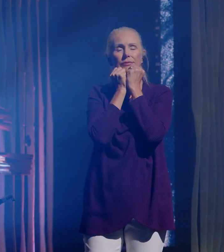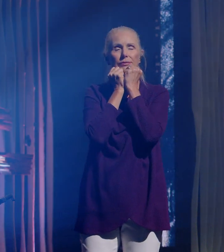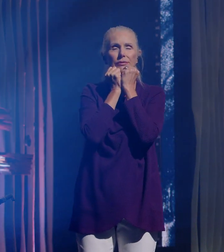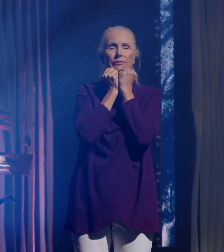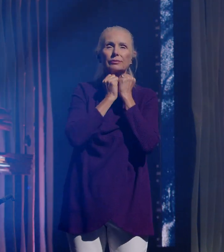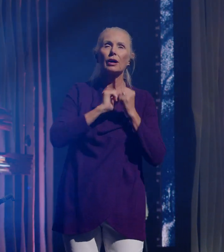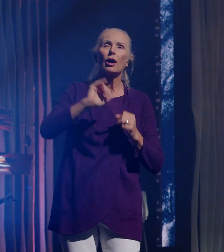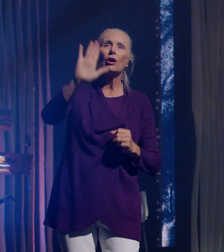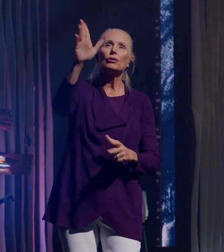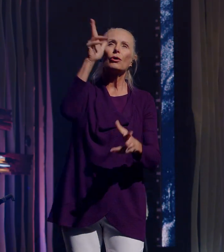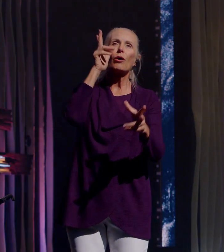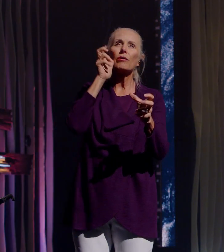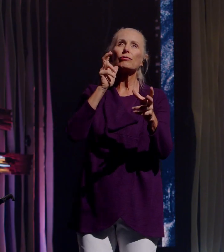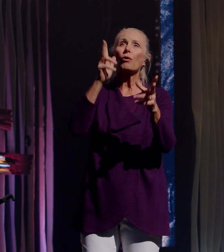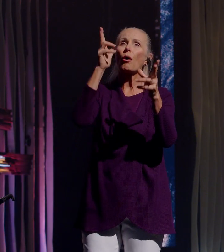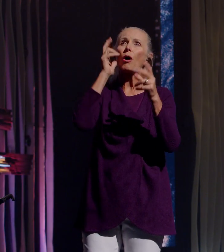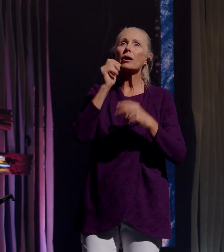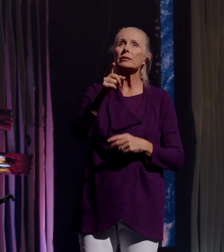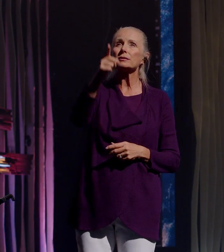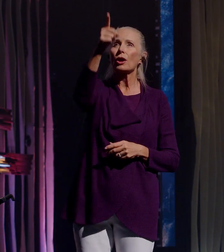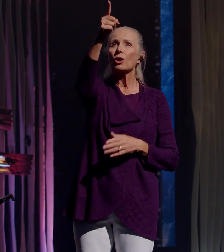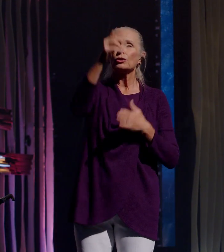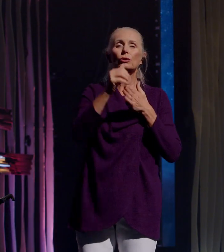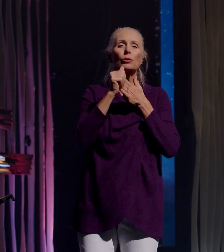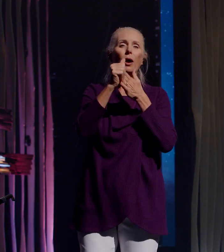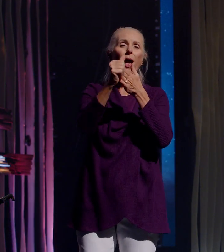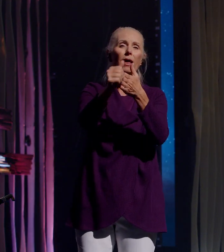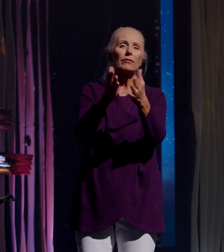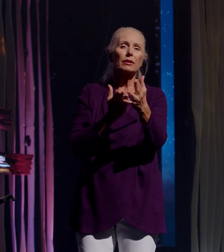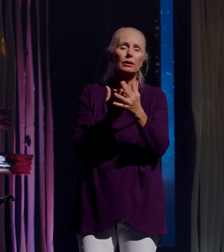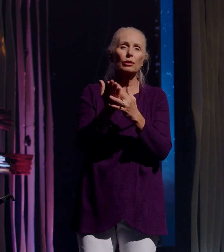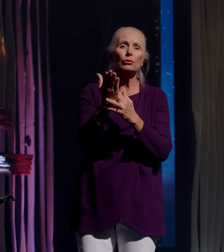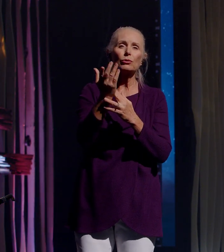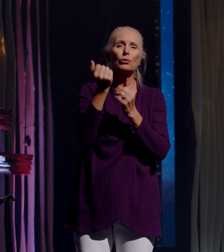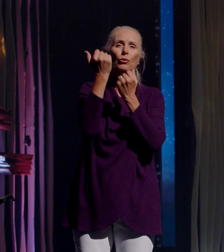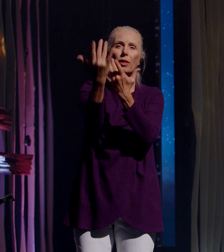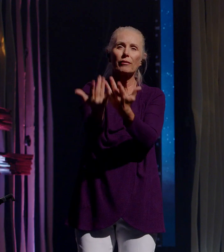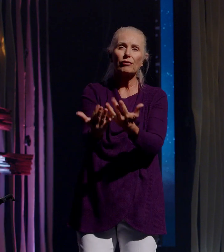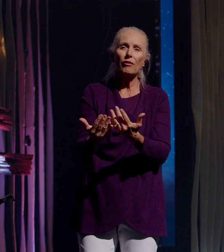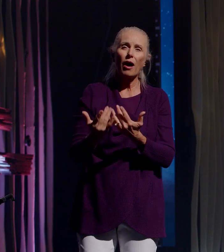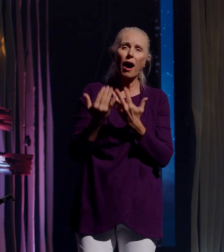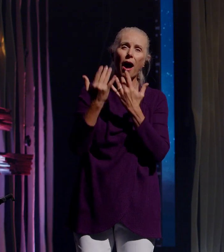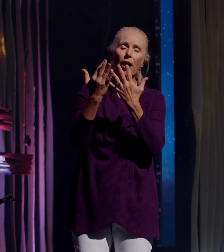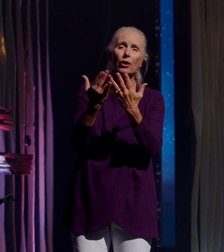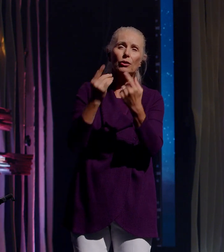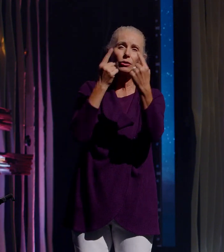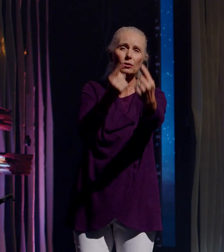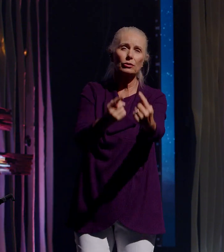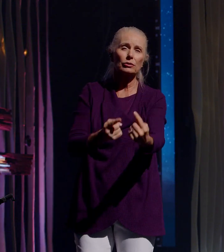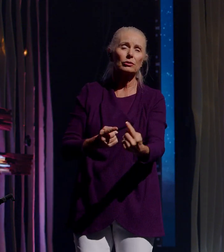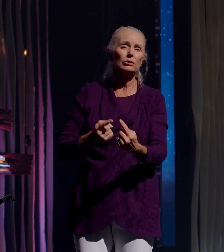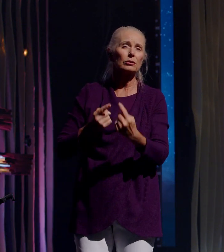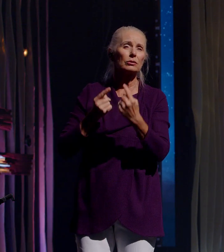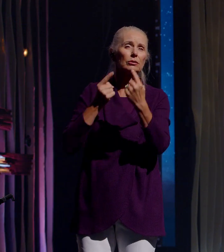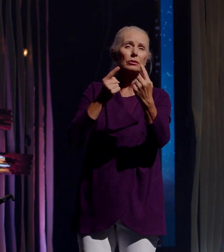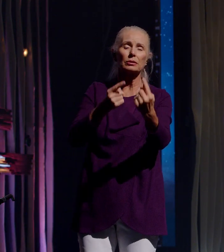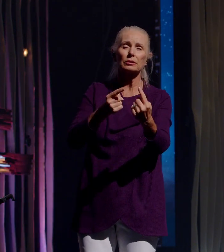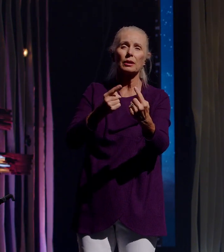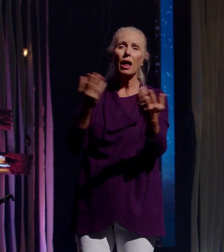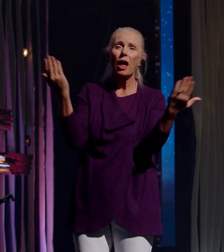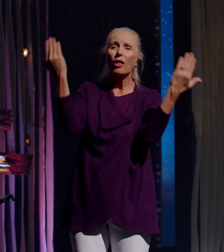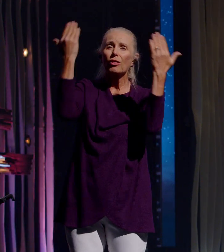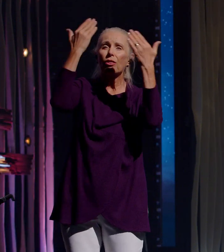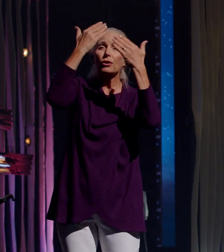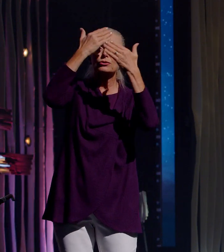voice. You have led me. You have led me through the fire. Darkest night. In